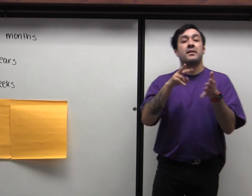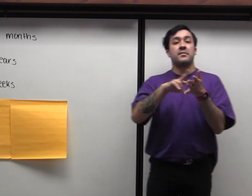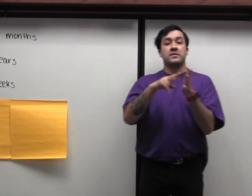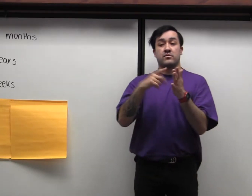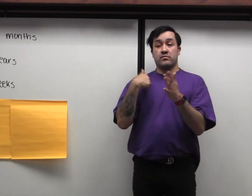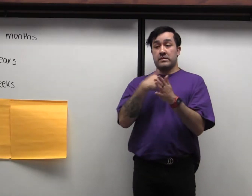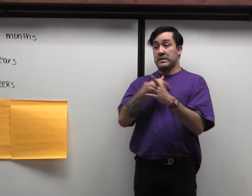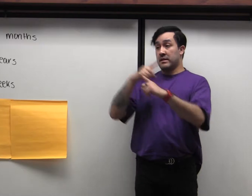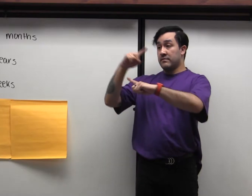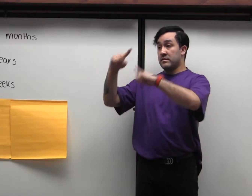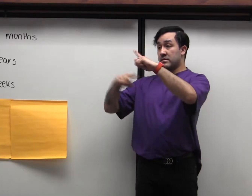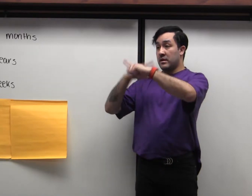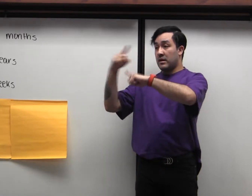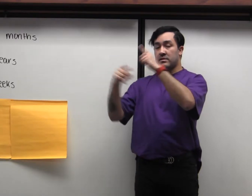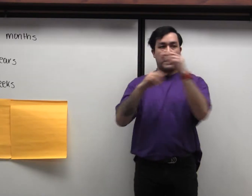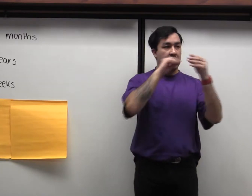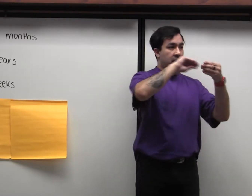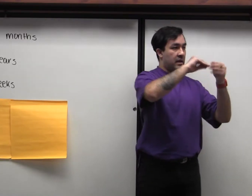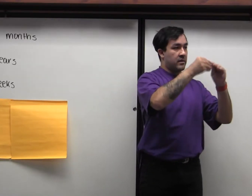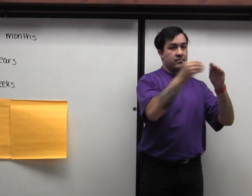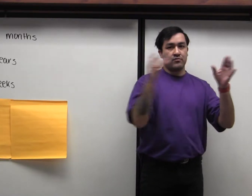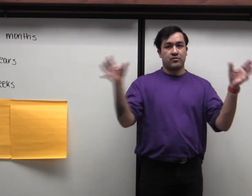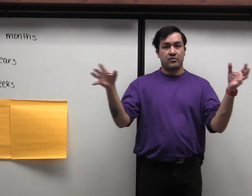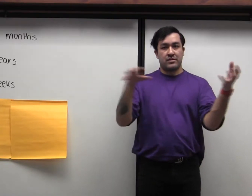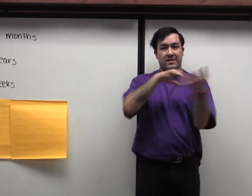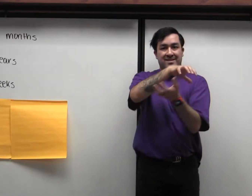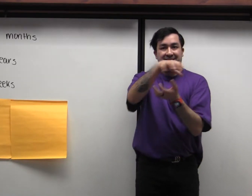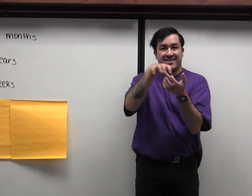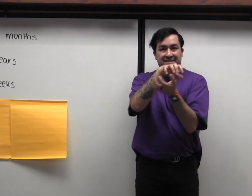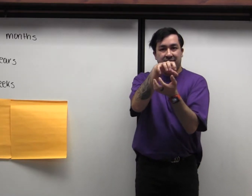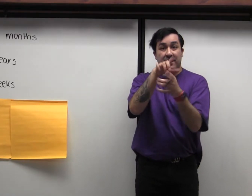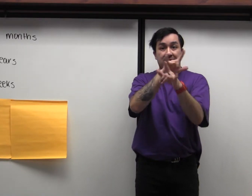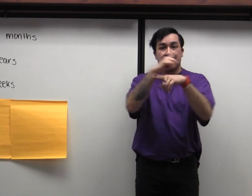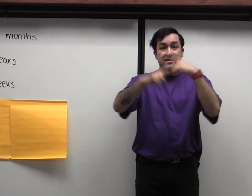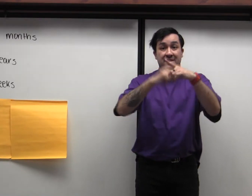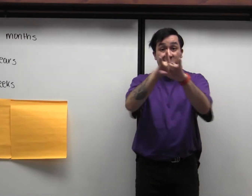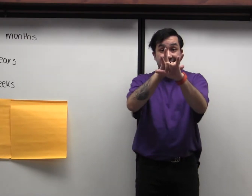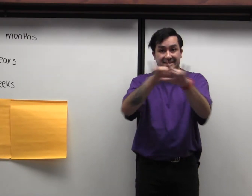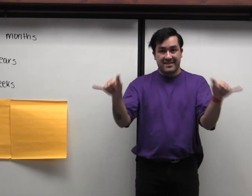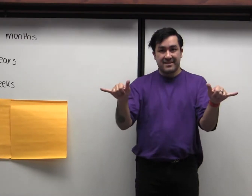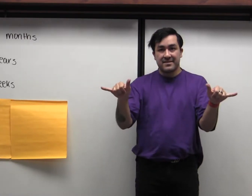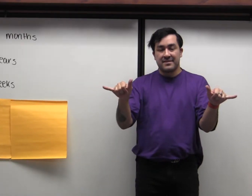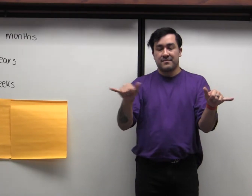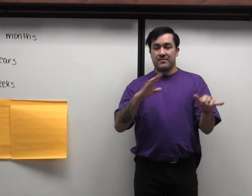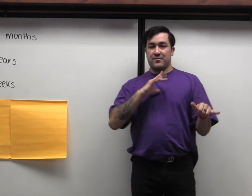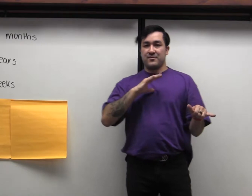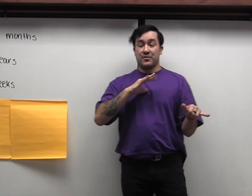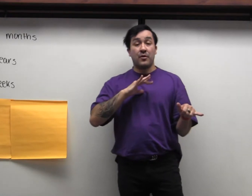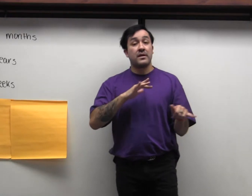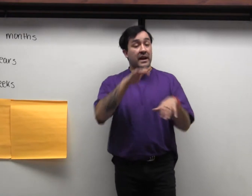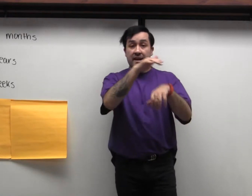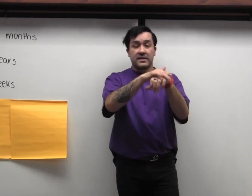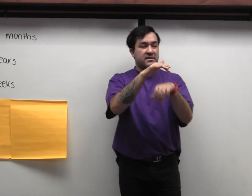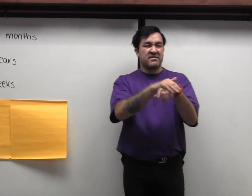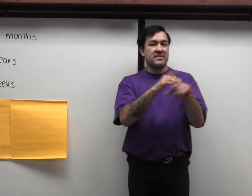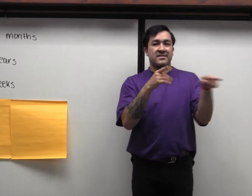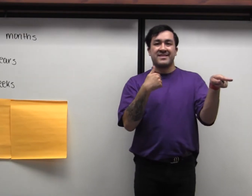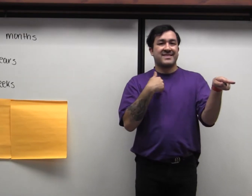so what does this all mean? And so in ASL, when we take a sign and we take a number, mix them and sign them at the same time, we get numerical